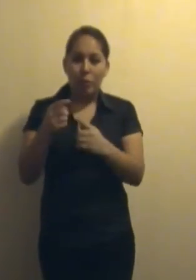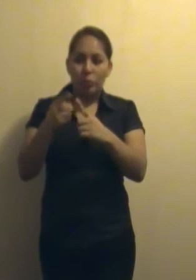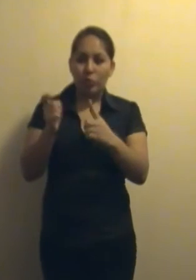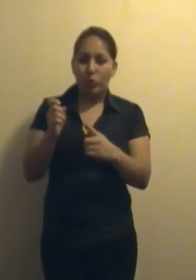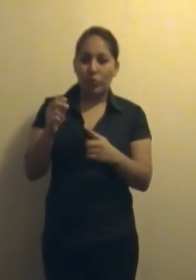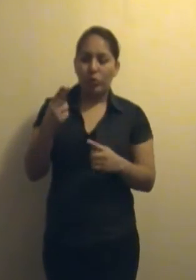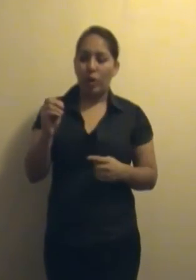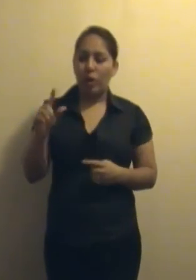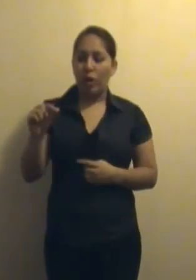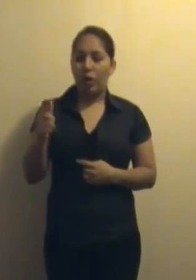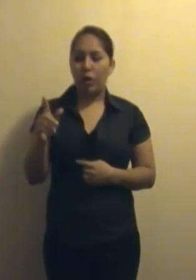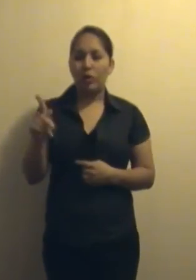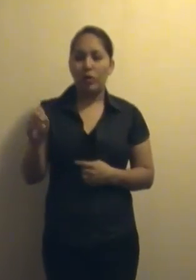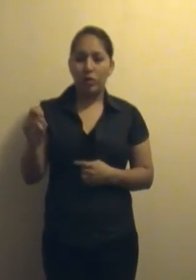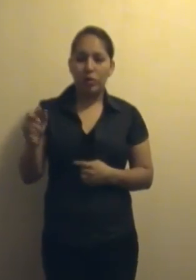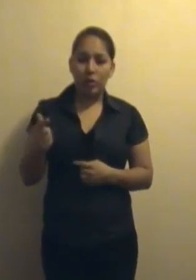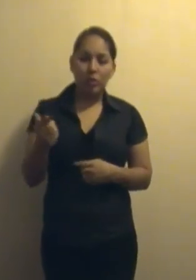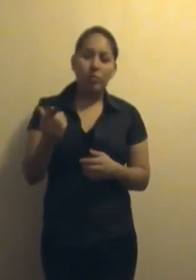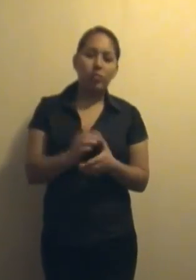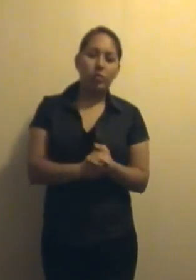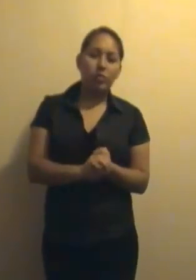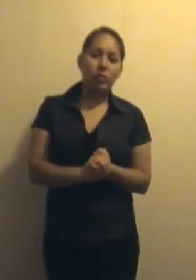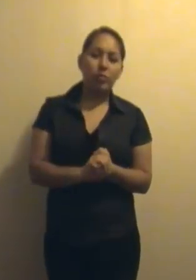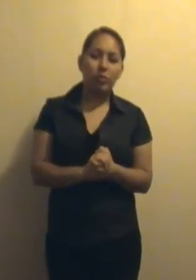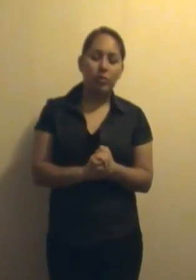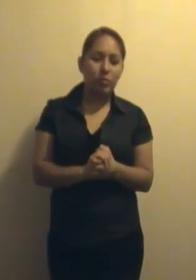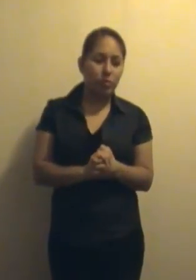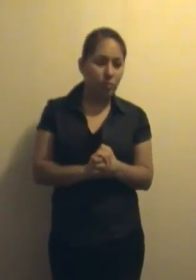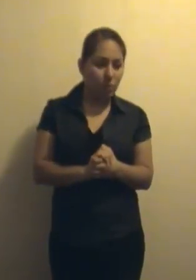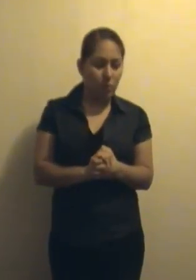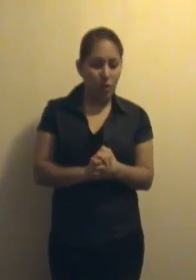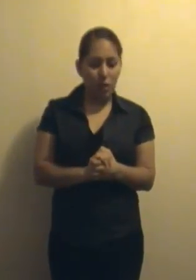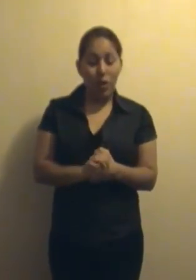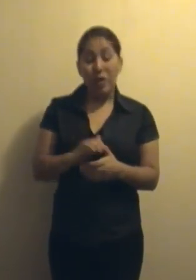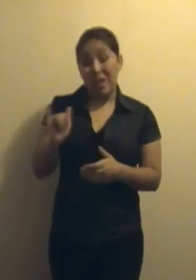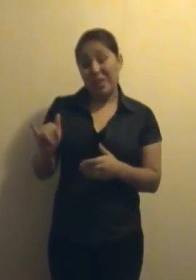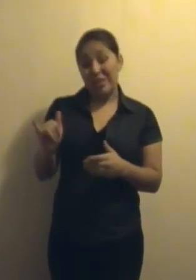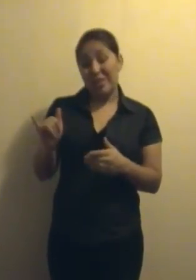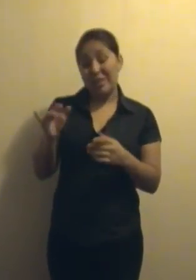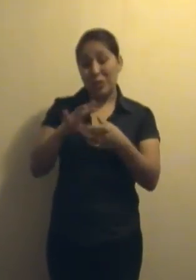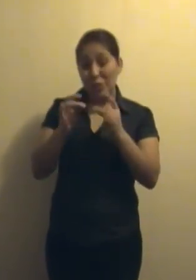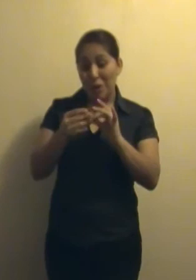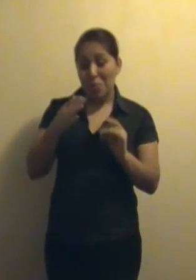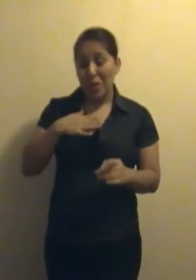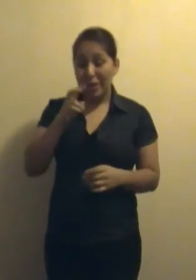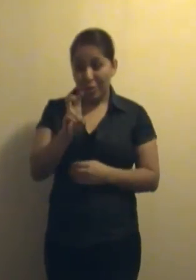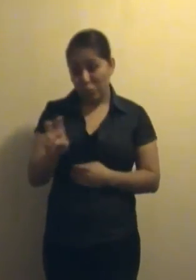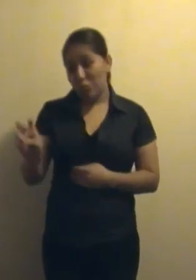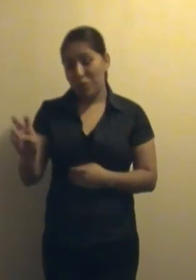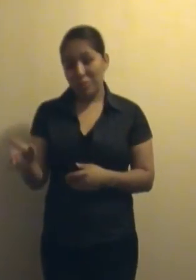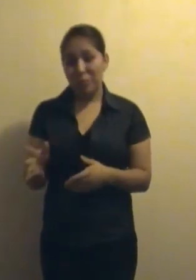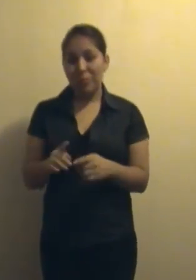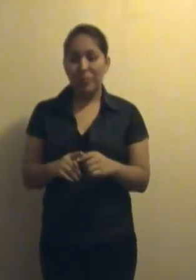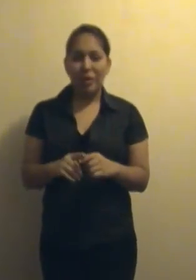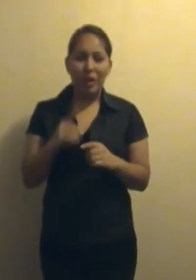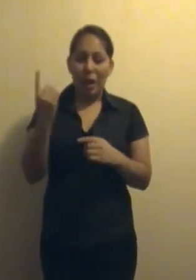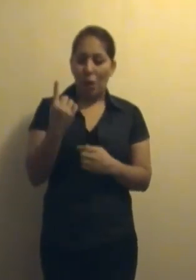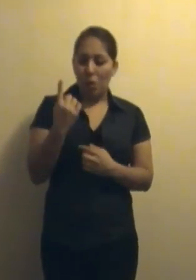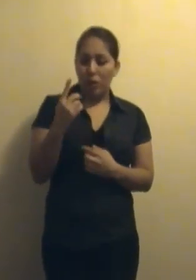event and landed the next day. So that's the story of my trip. The only trip I took to Asia, and I'm supposed